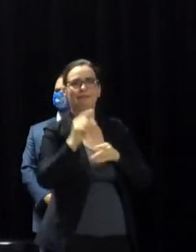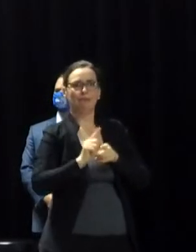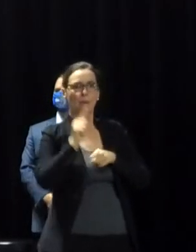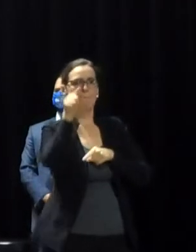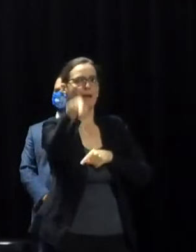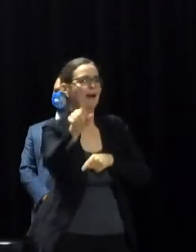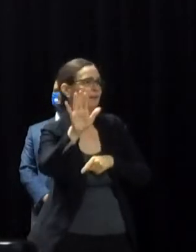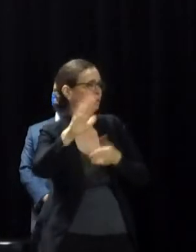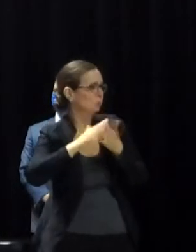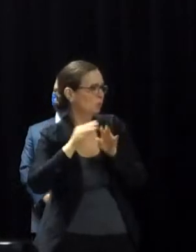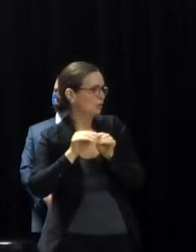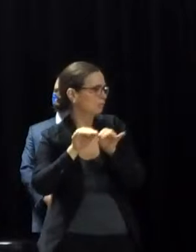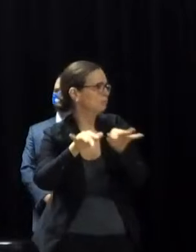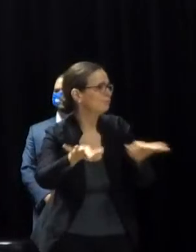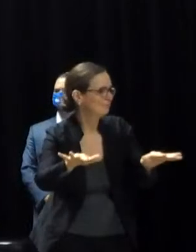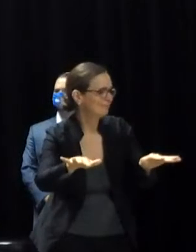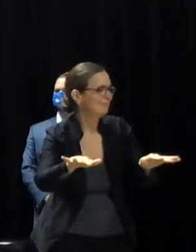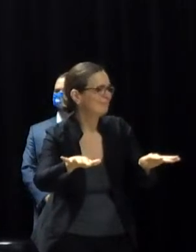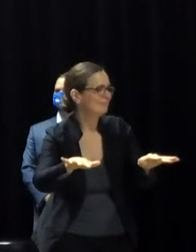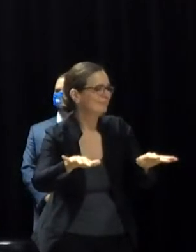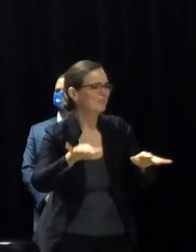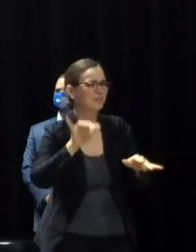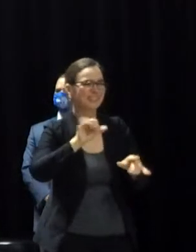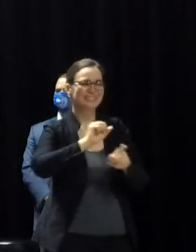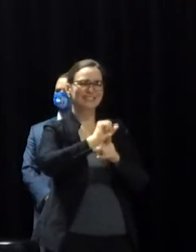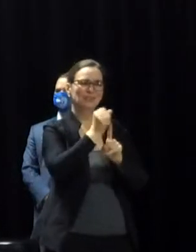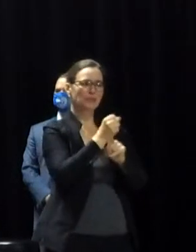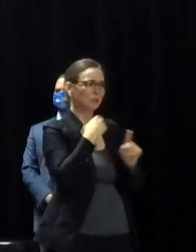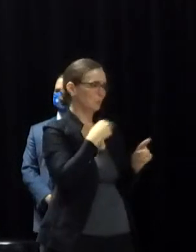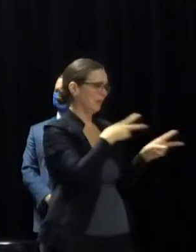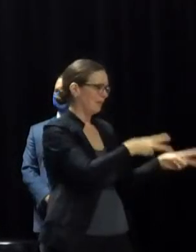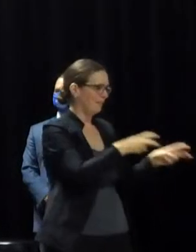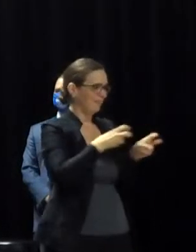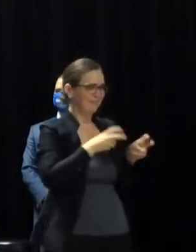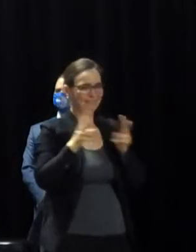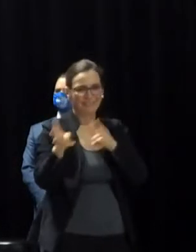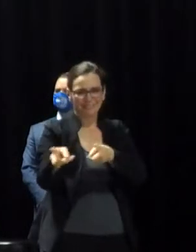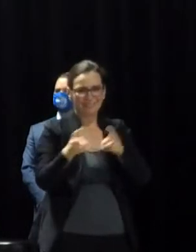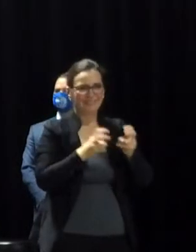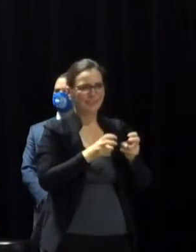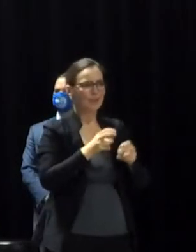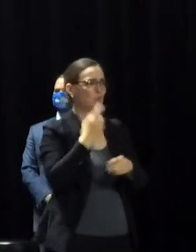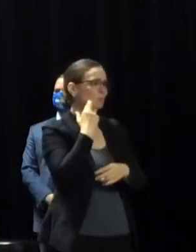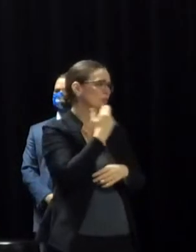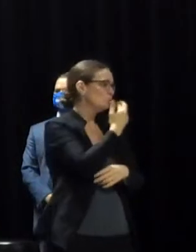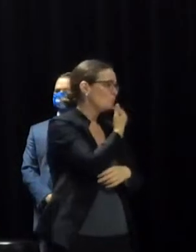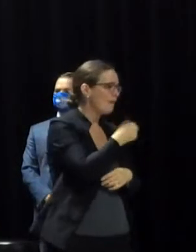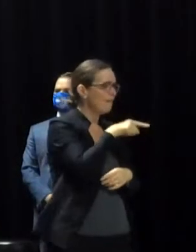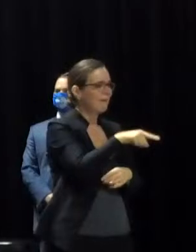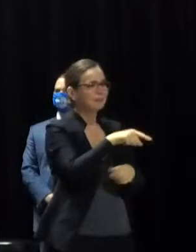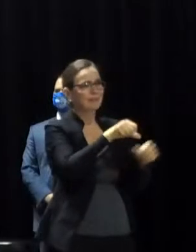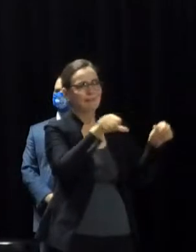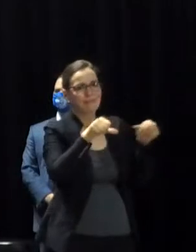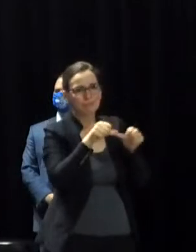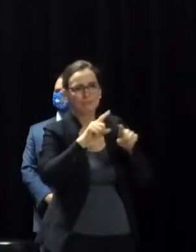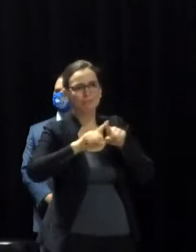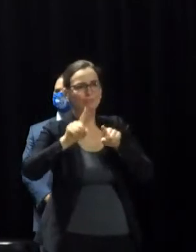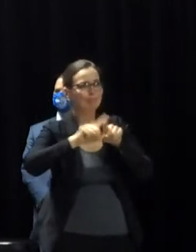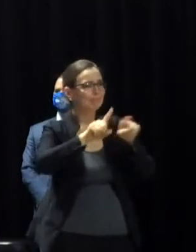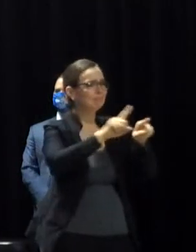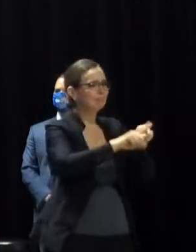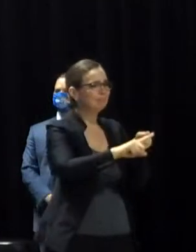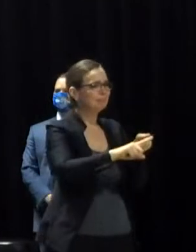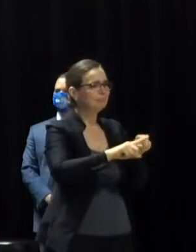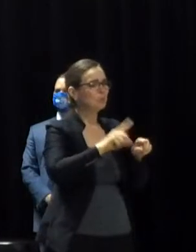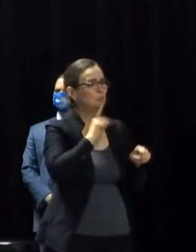you have the same situation in the other box, which is another food establishment. These are the other workplaces where people go and